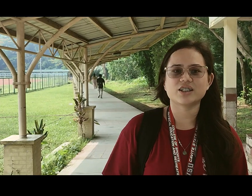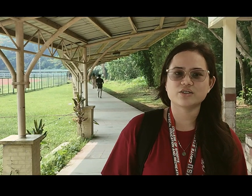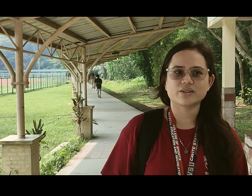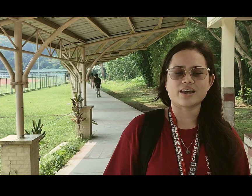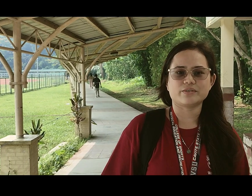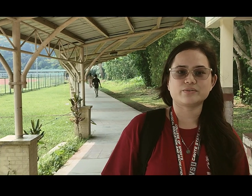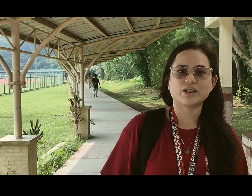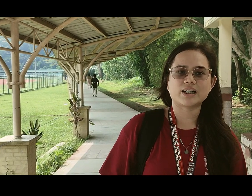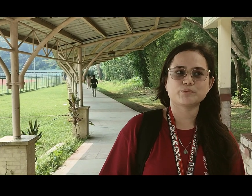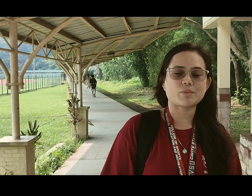ko ay